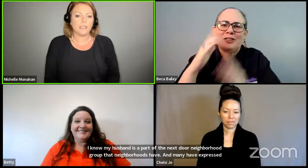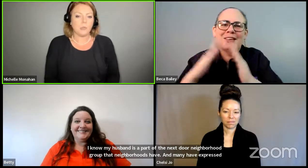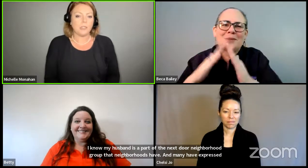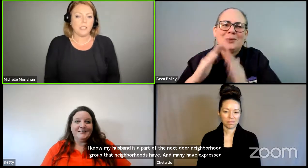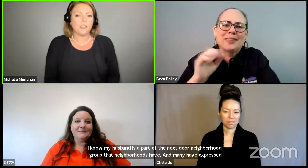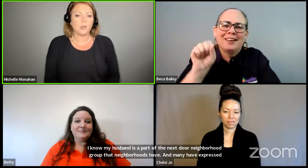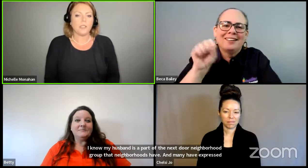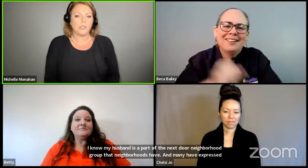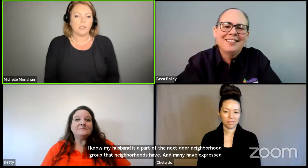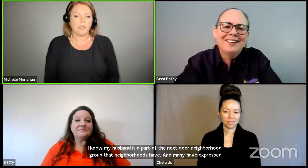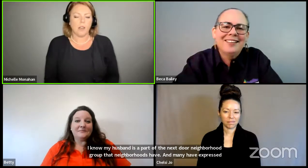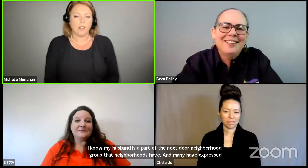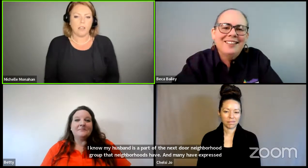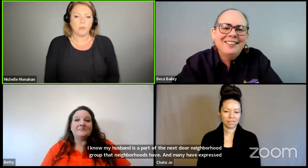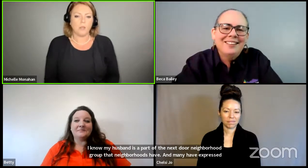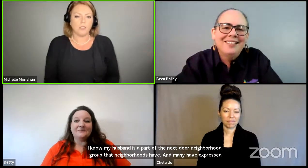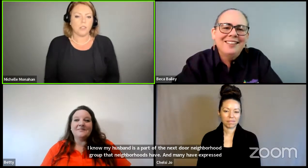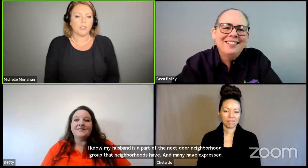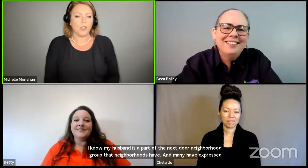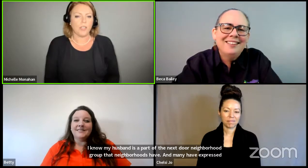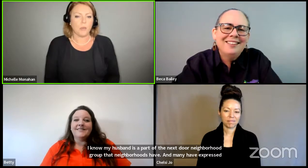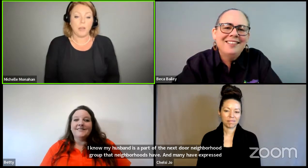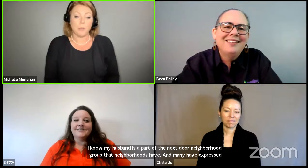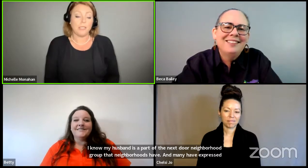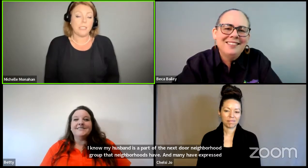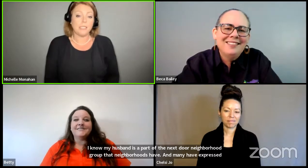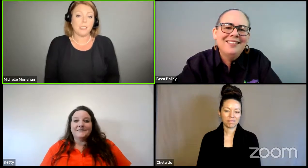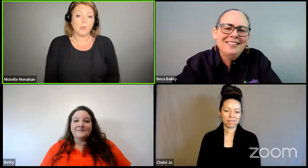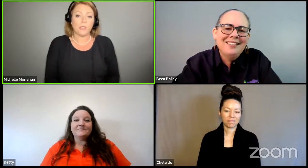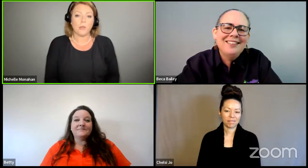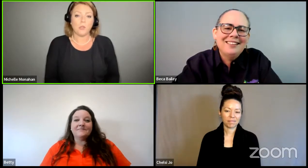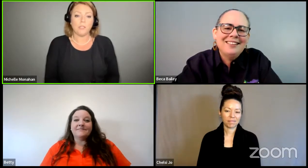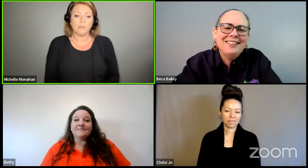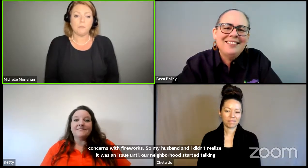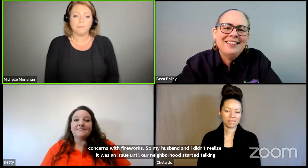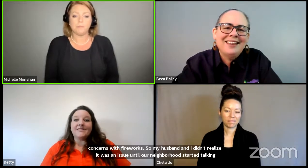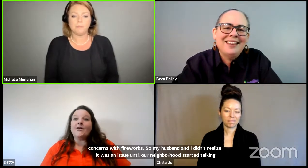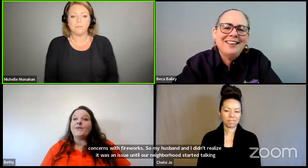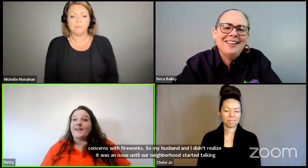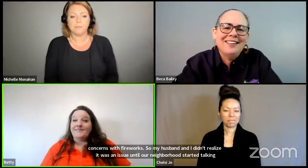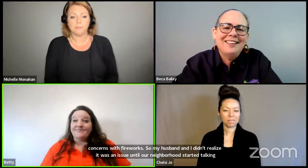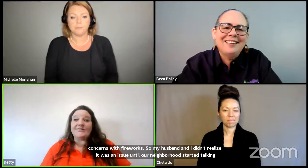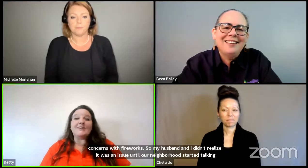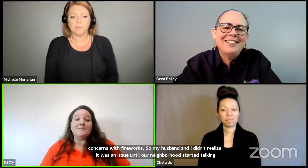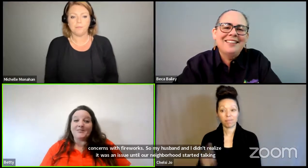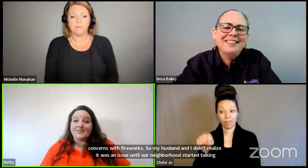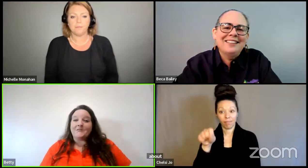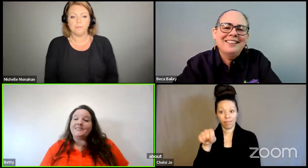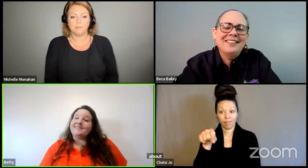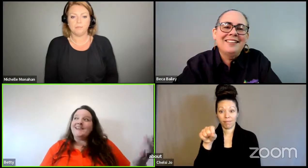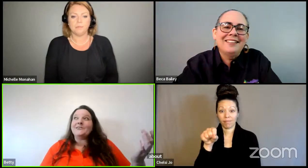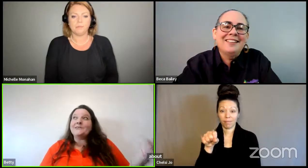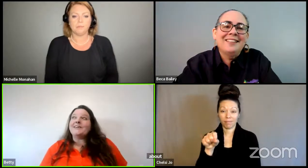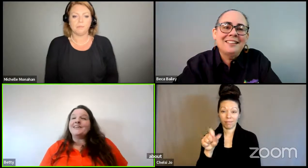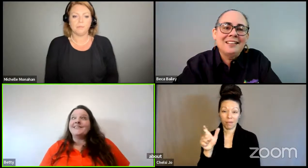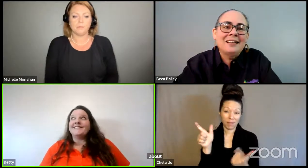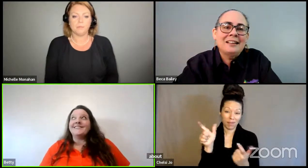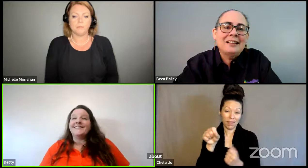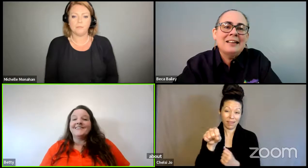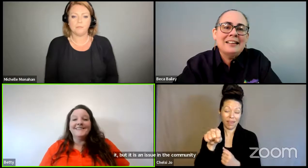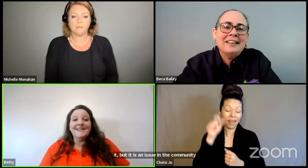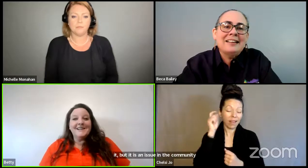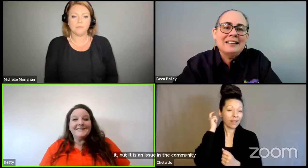realize it was an issue until our neighborhood started talking about it, but it is an issue in the community. Oh, yeah, very much so. And yeah, you're